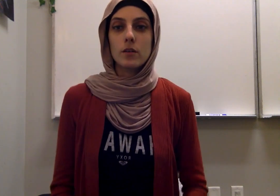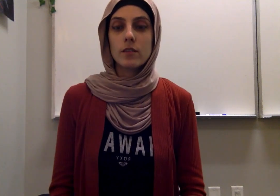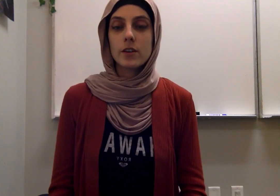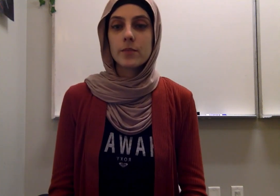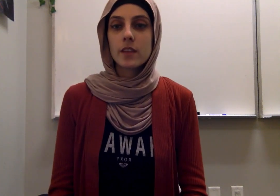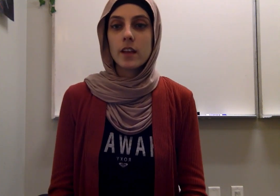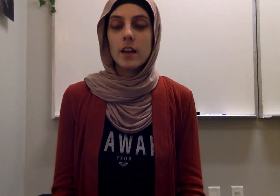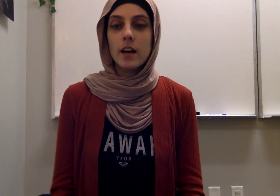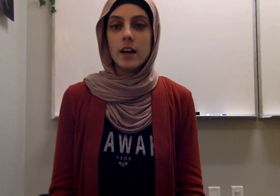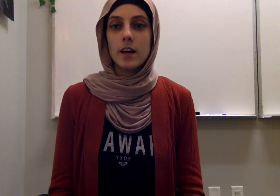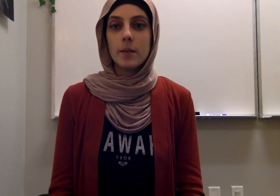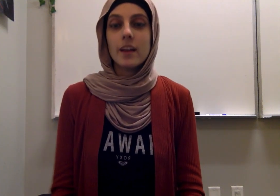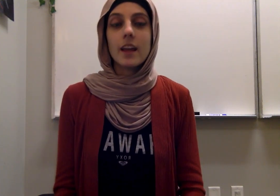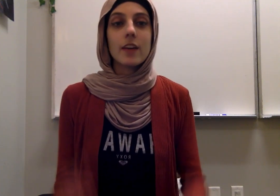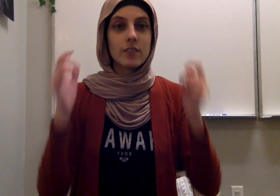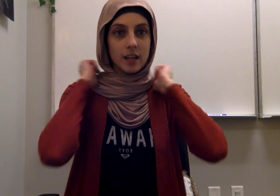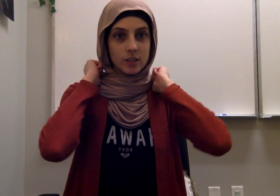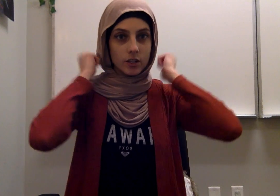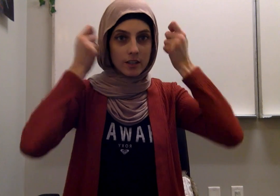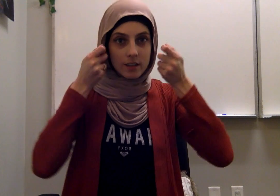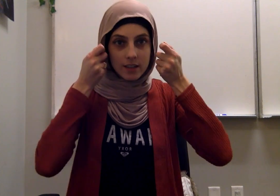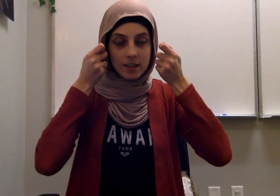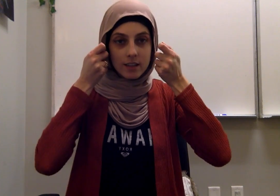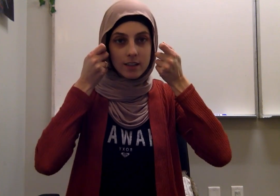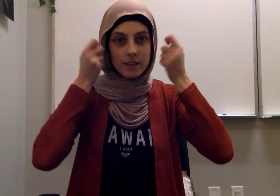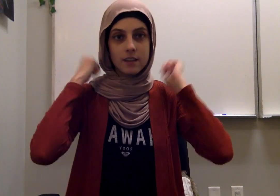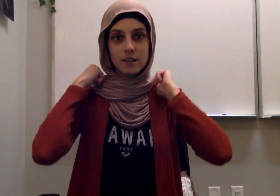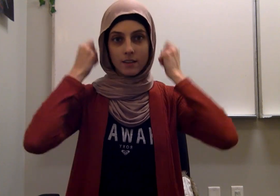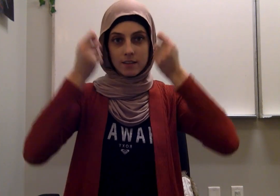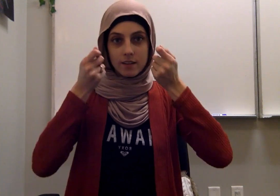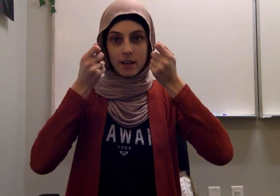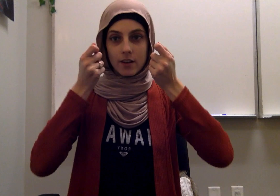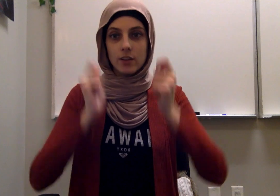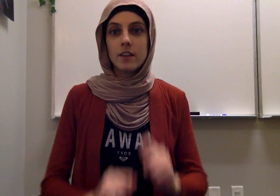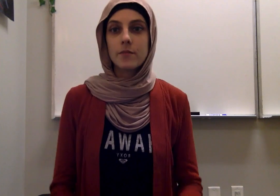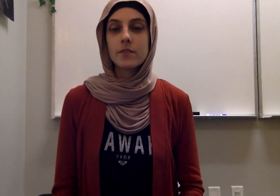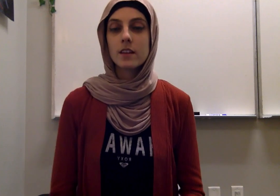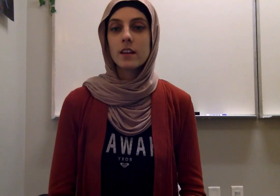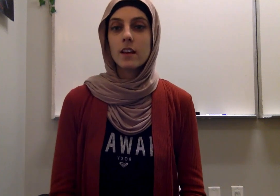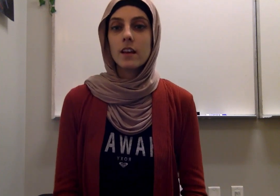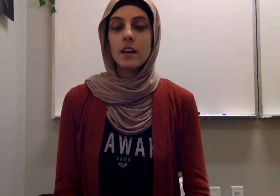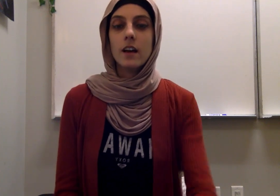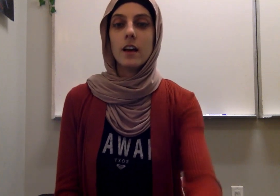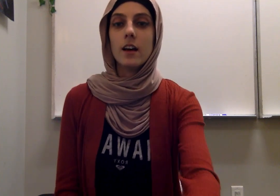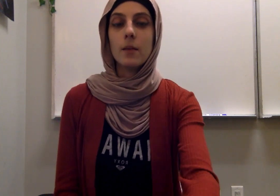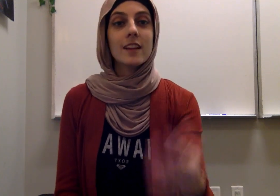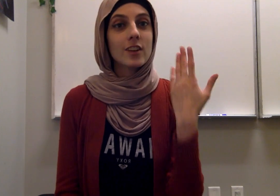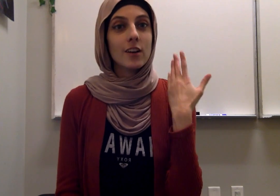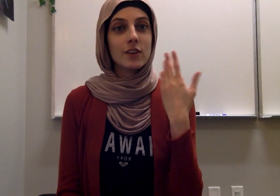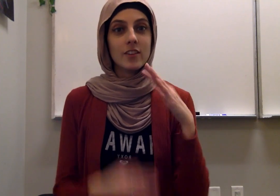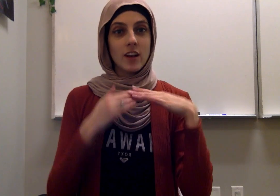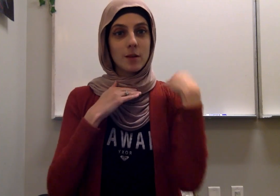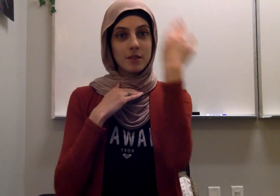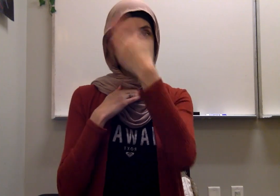pullover. If it has a hood, add a hood. Headscarf or hijab.